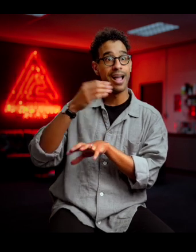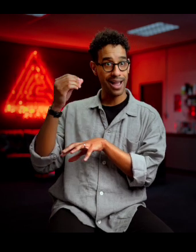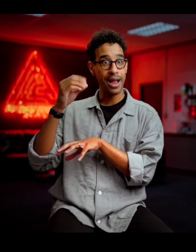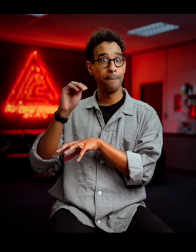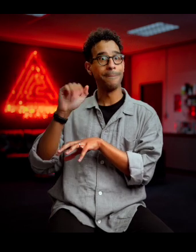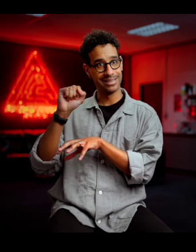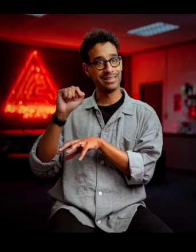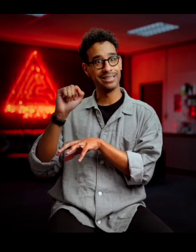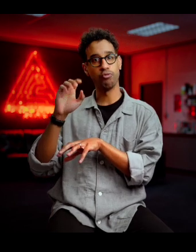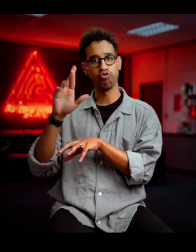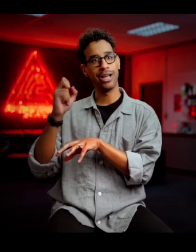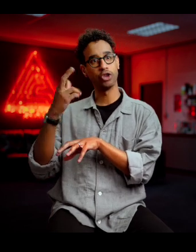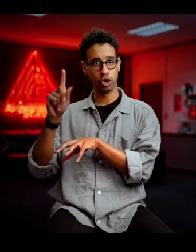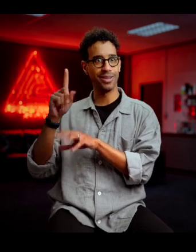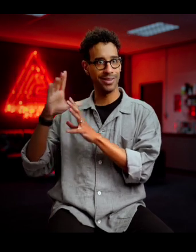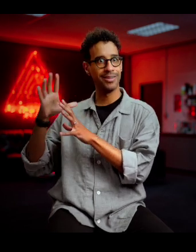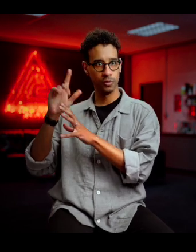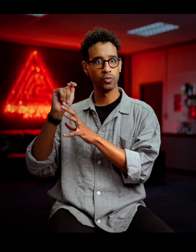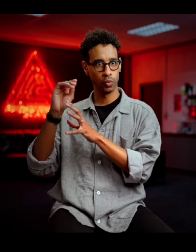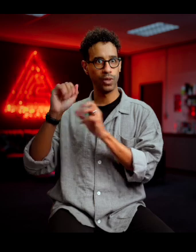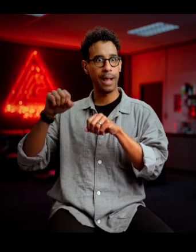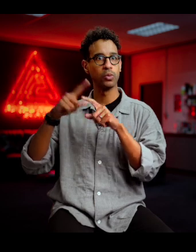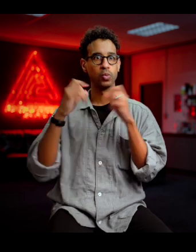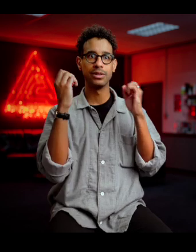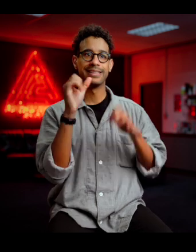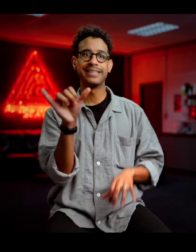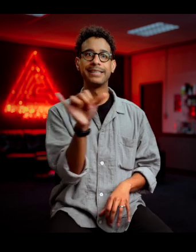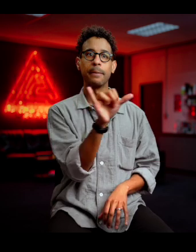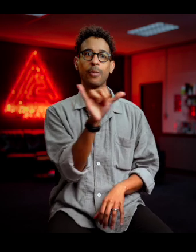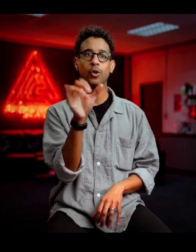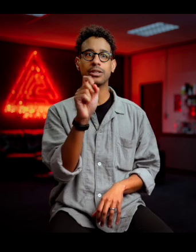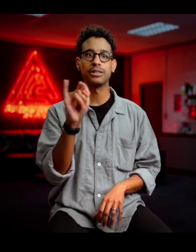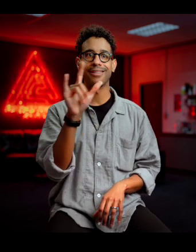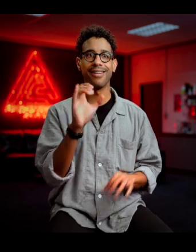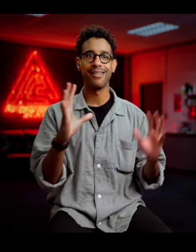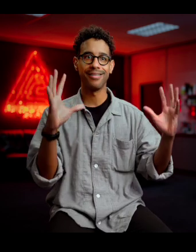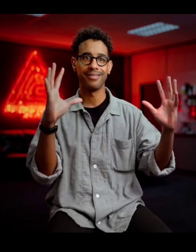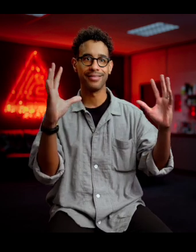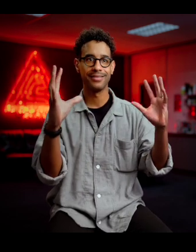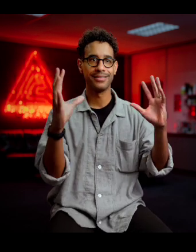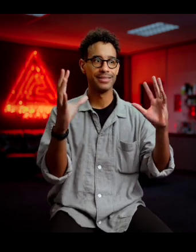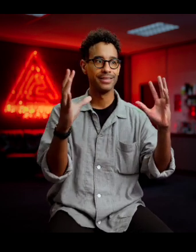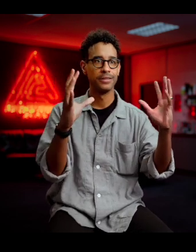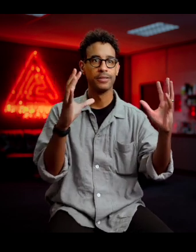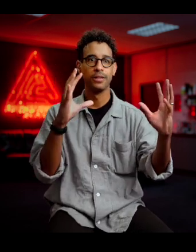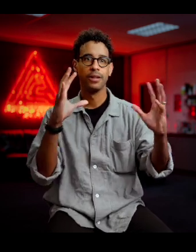and Tessa's, and as well as Miss Rashad's signing style, that they would be able to have a similar style and communicate